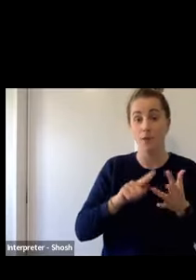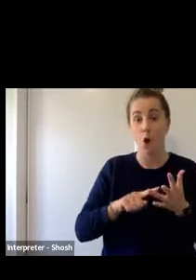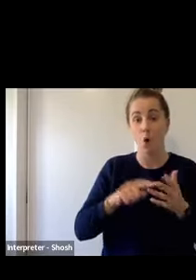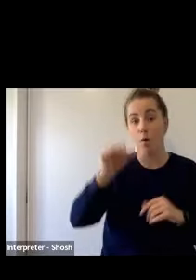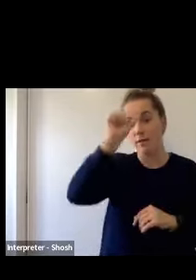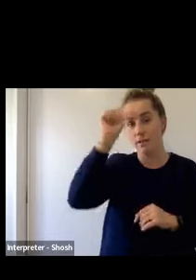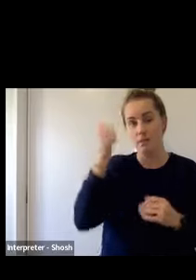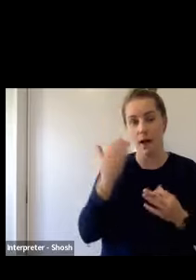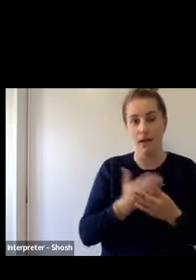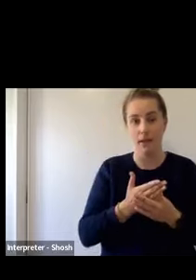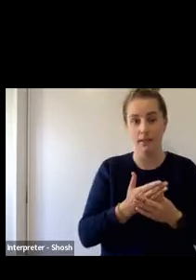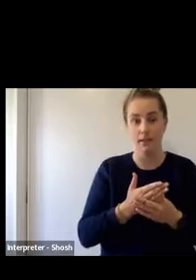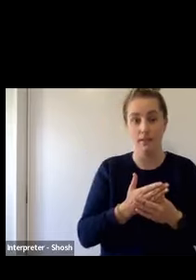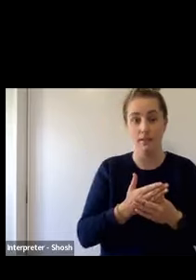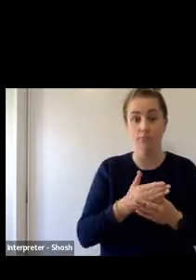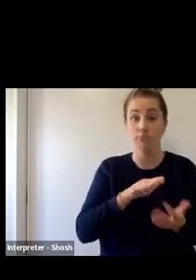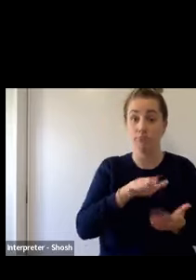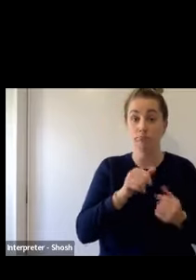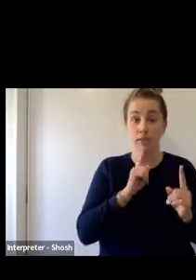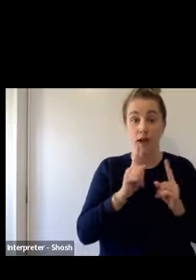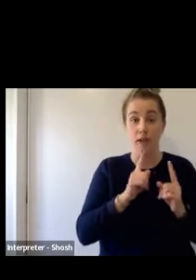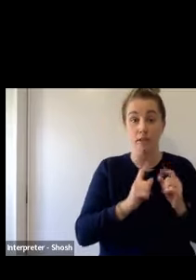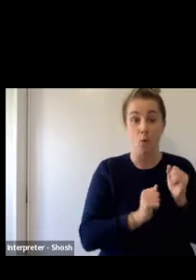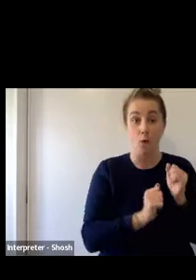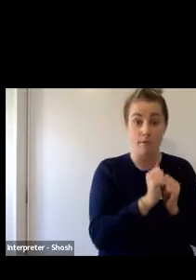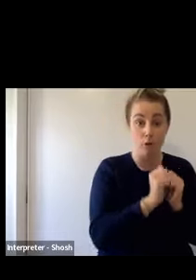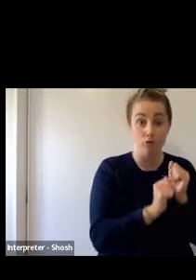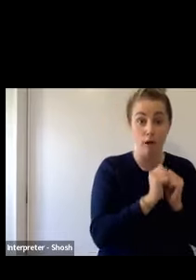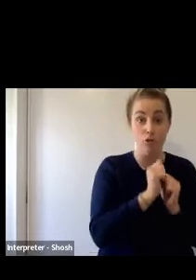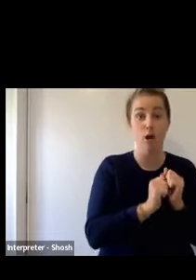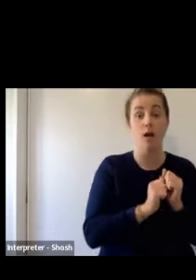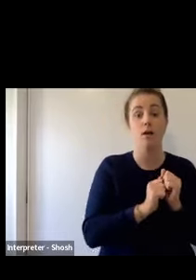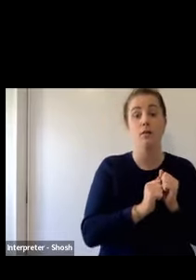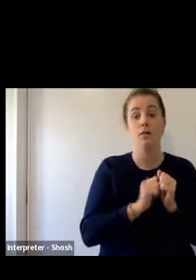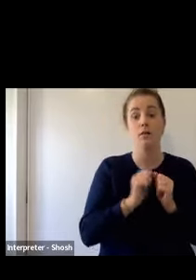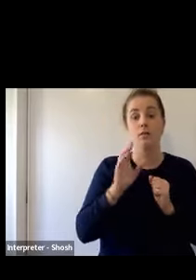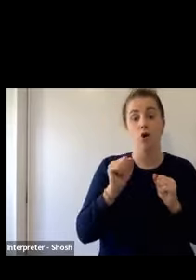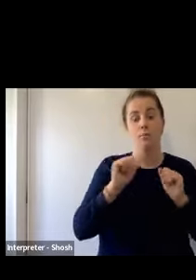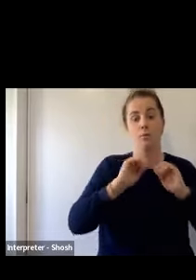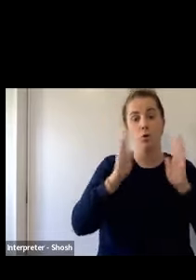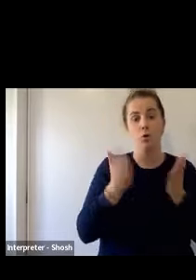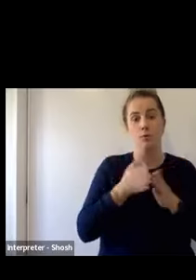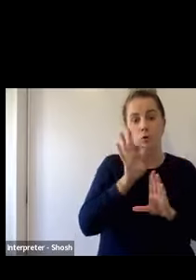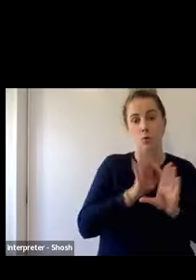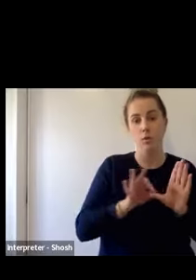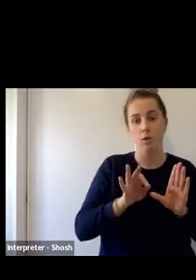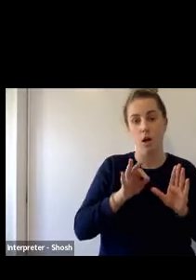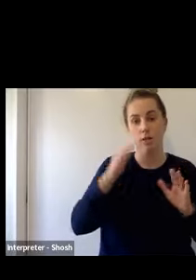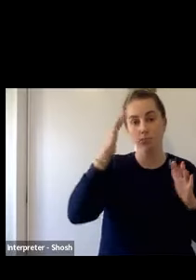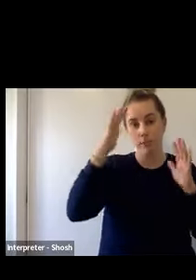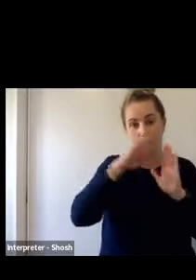Access. We collect data on infrastructure according to universal design principles